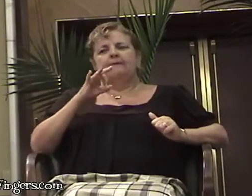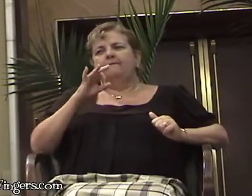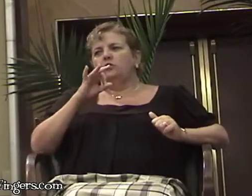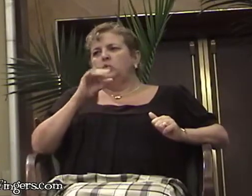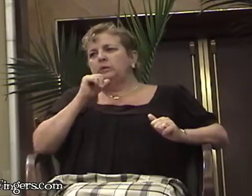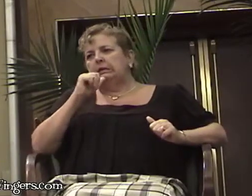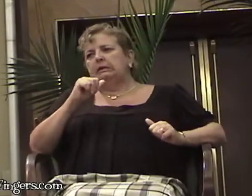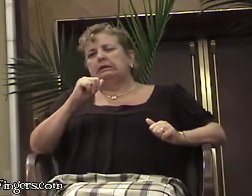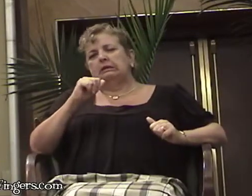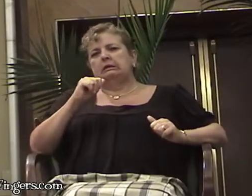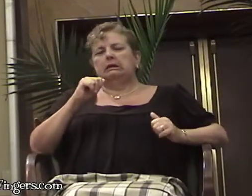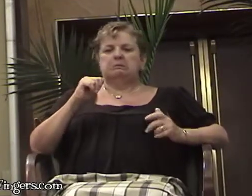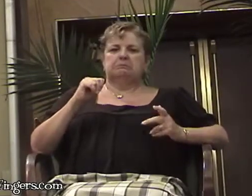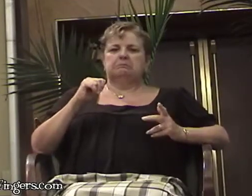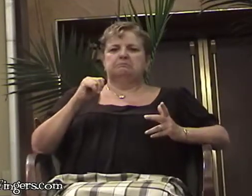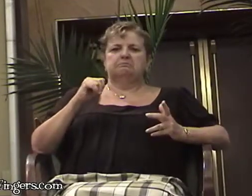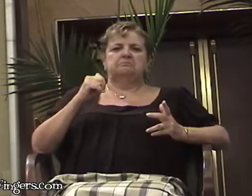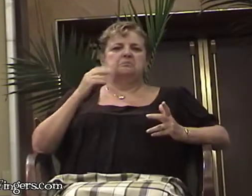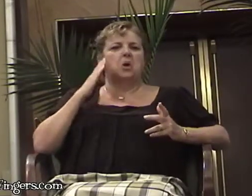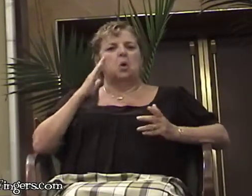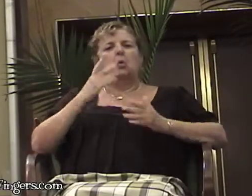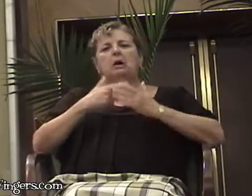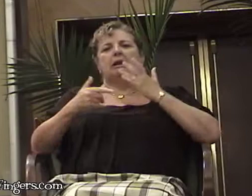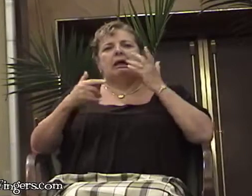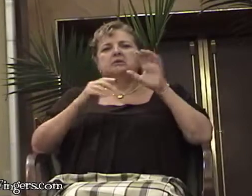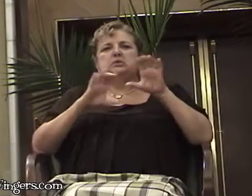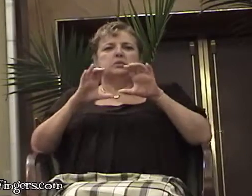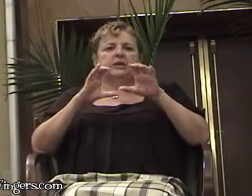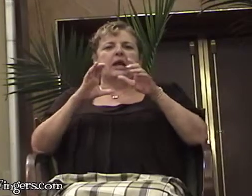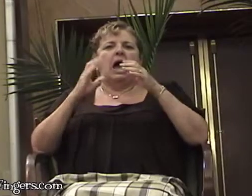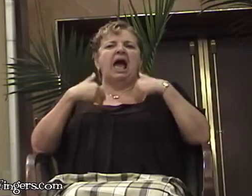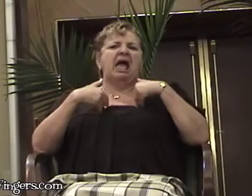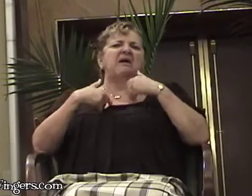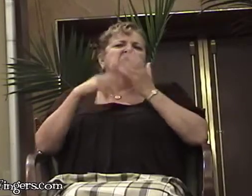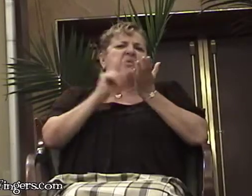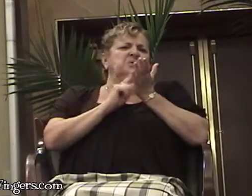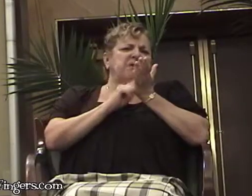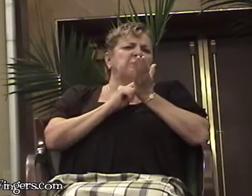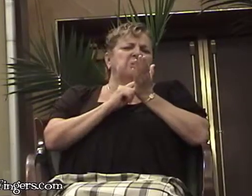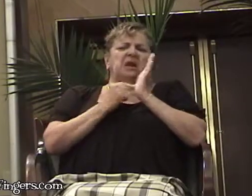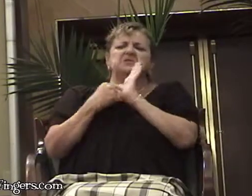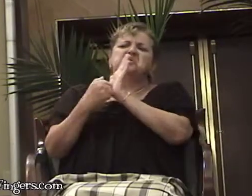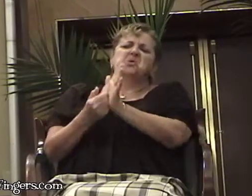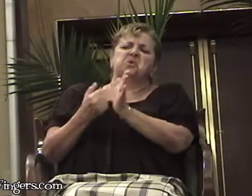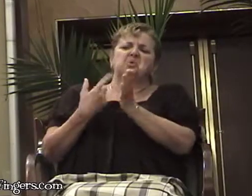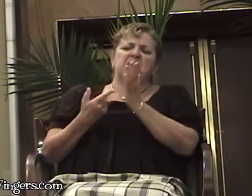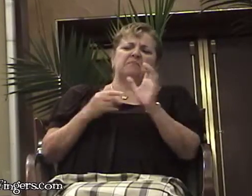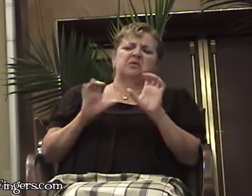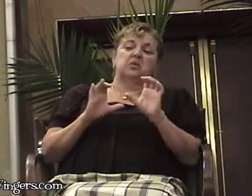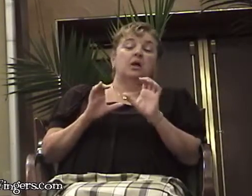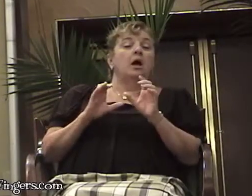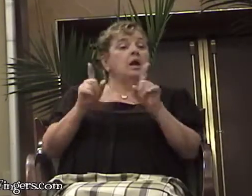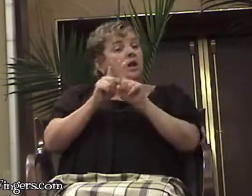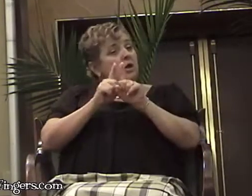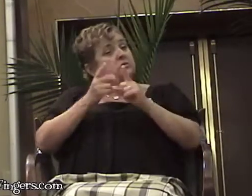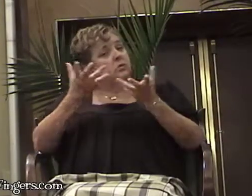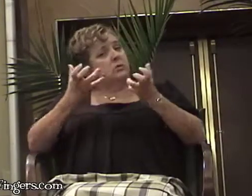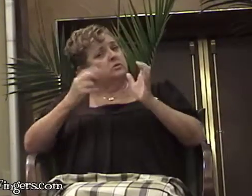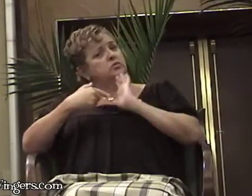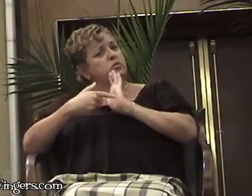of the paper in the car. I'd be one to have the autograph for you if you were interested. So I'm going to show off my driving skills because I would see scenes in television or in the